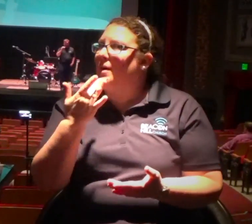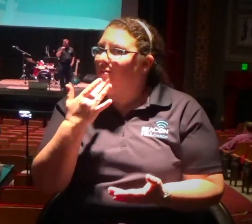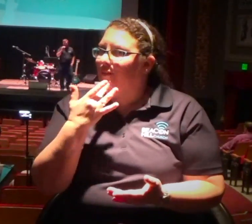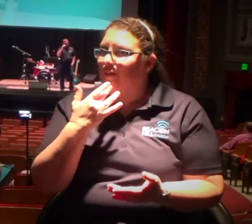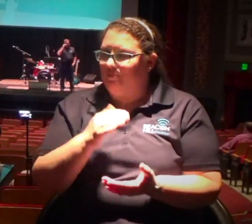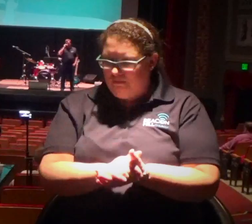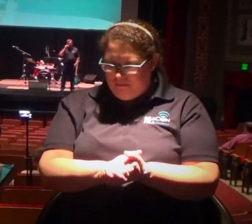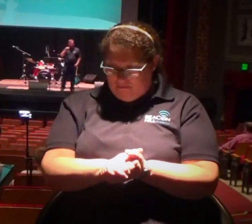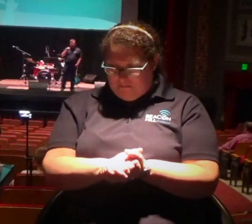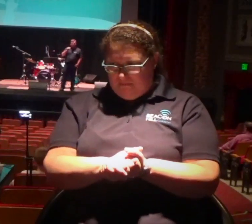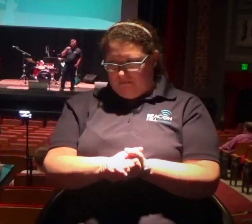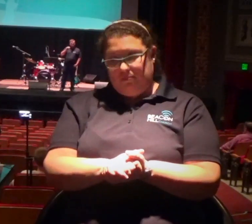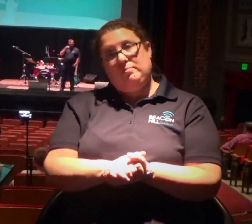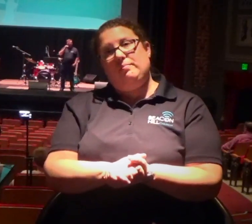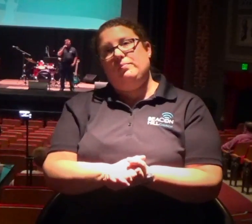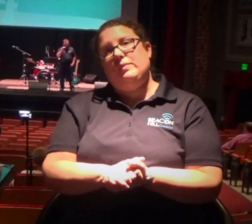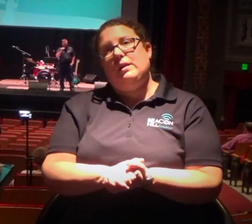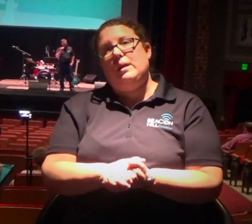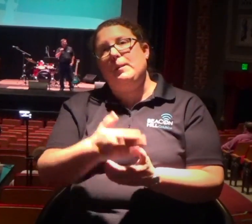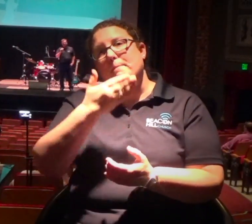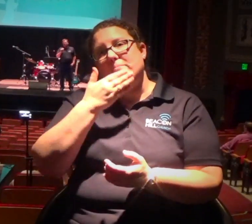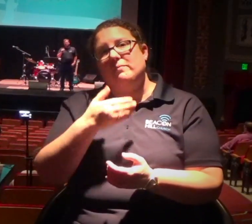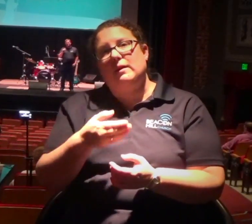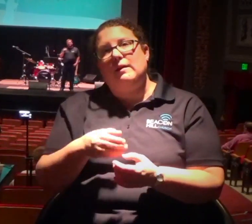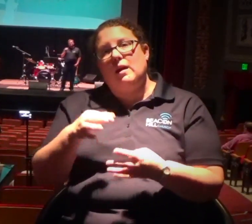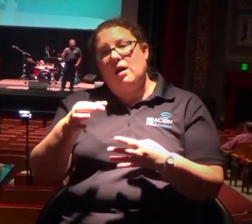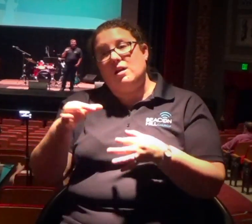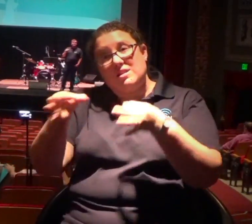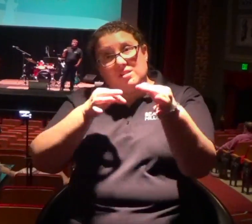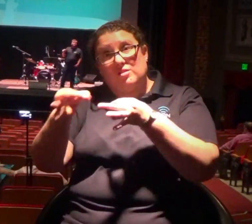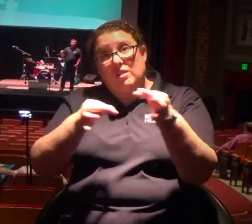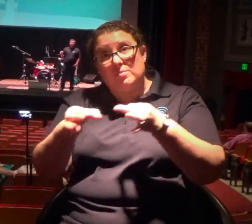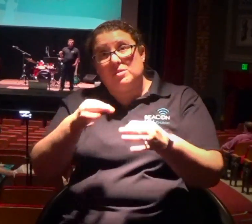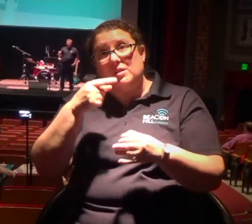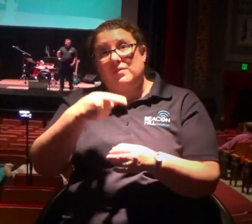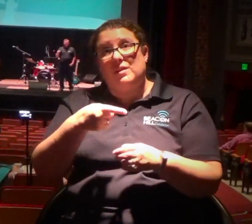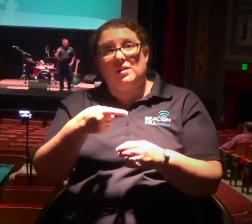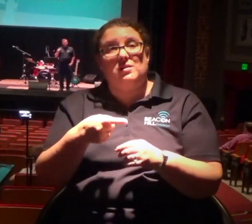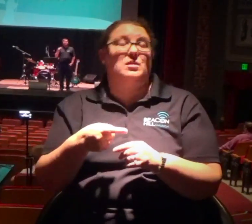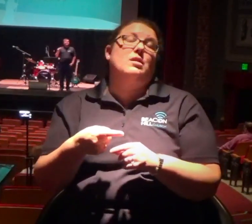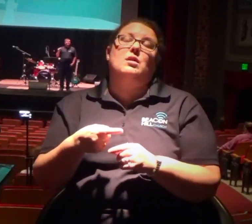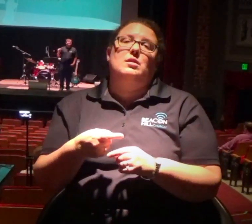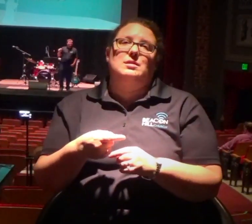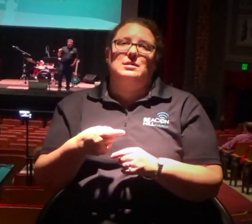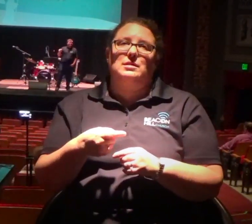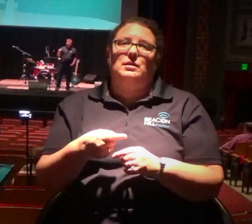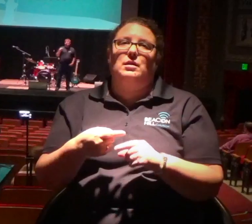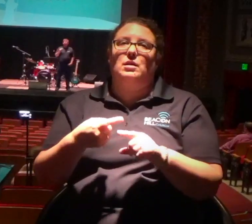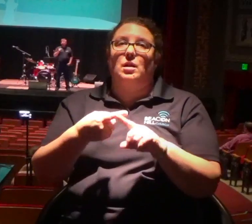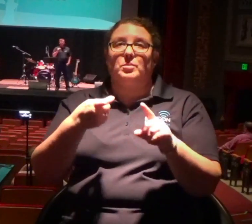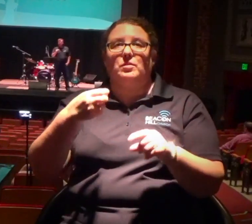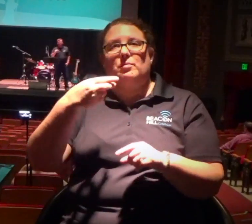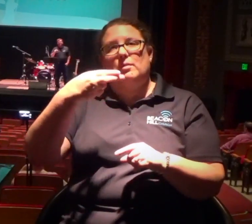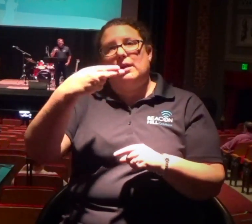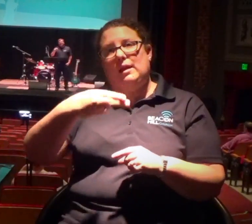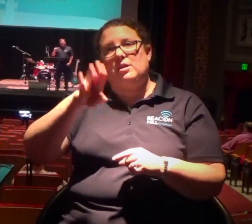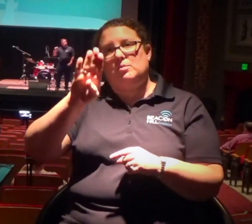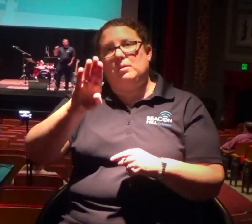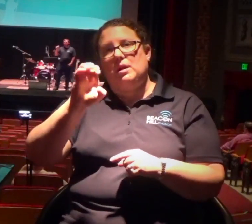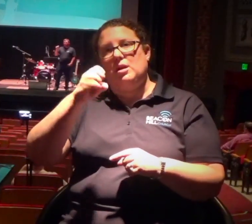succinct description of Isaiah 53 comes from H.B. Charles. He simply says it like this. Isaiah 53 is the